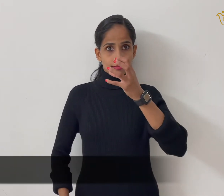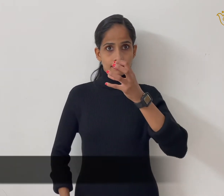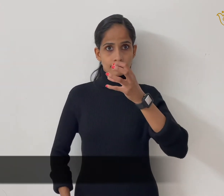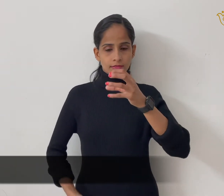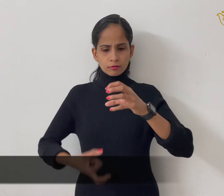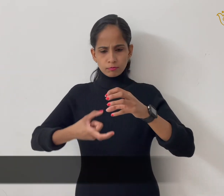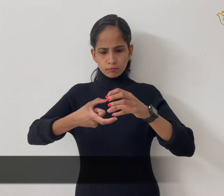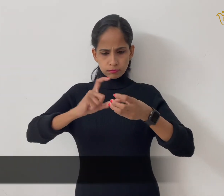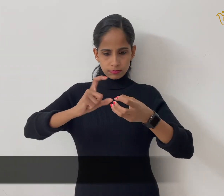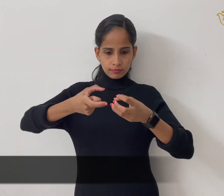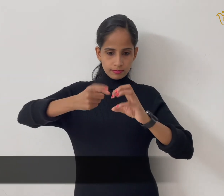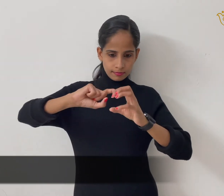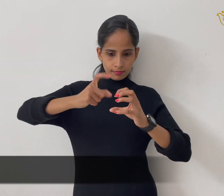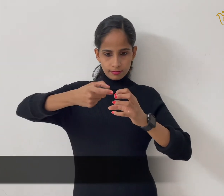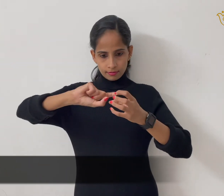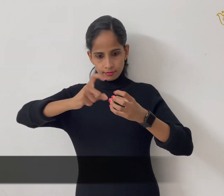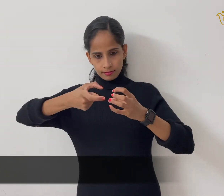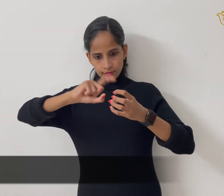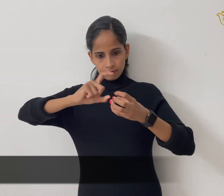Peeler, to peel something.